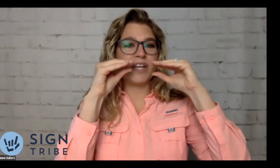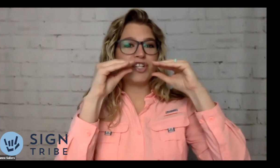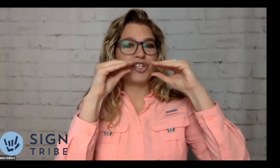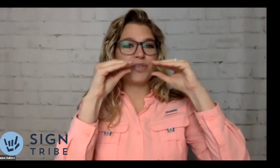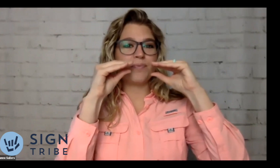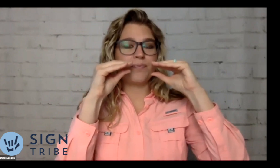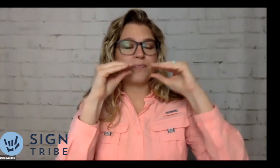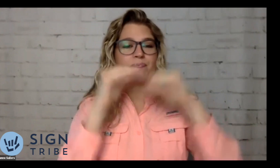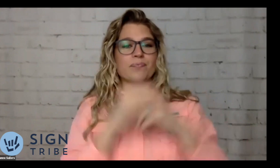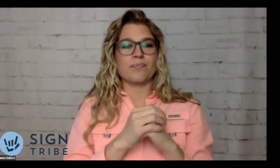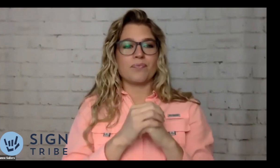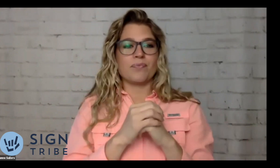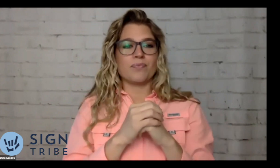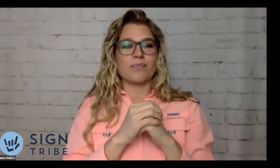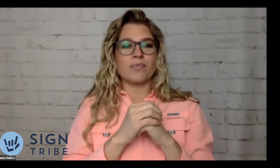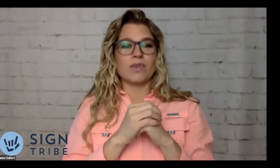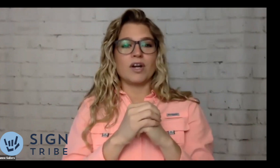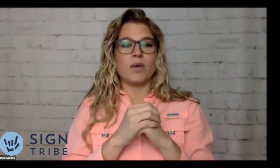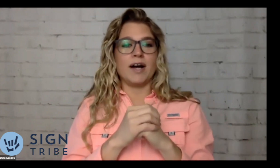sandwich. All right, watch.